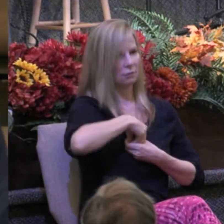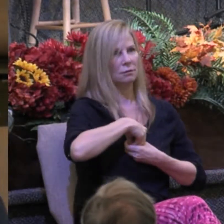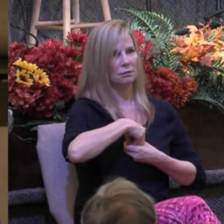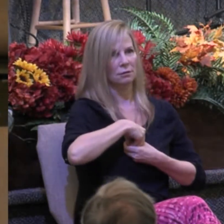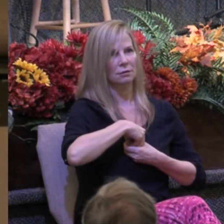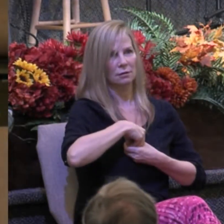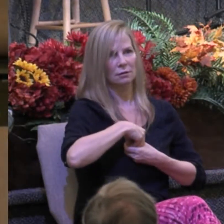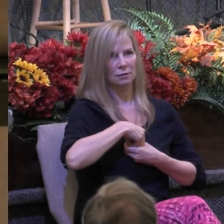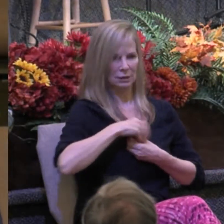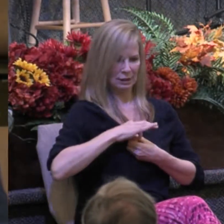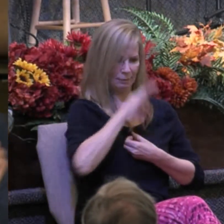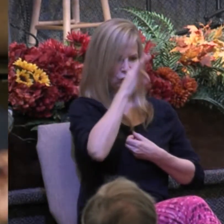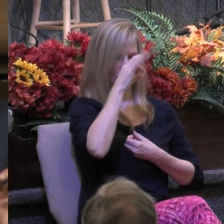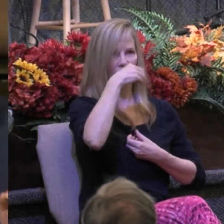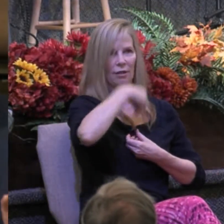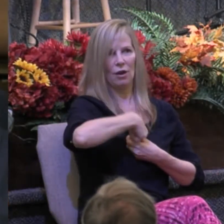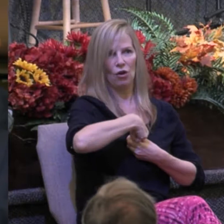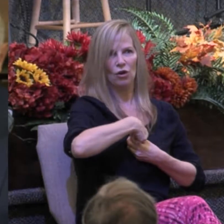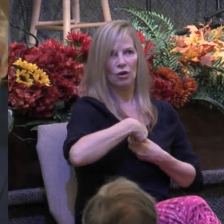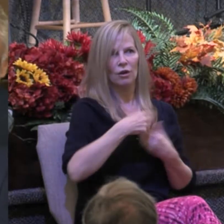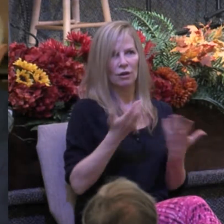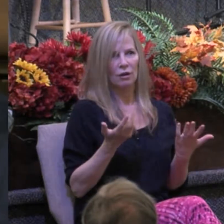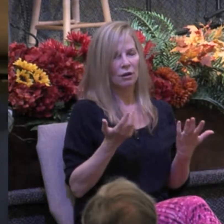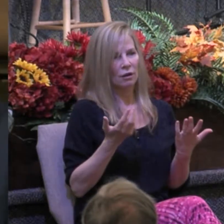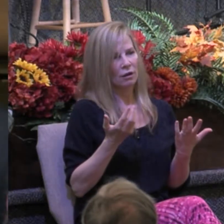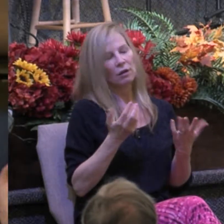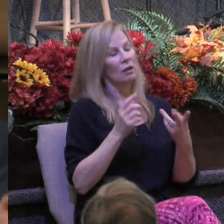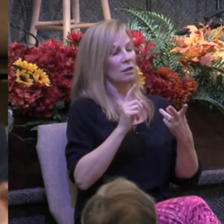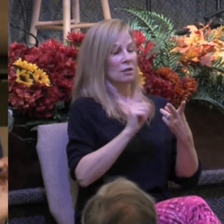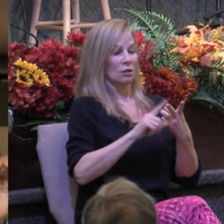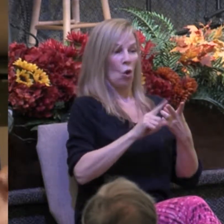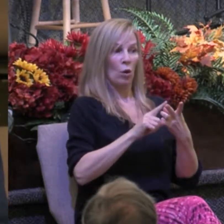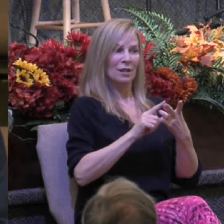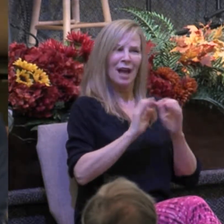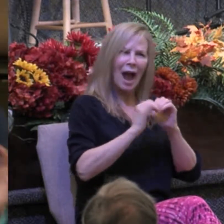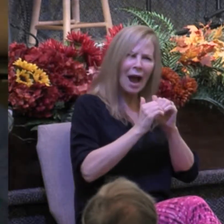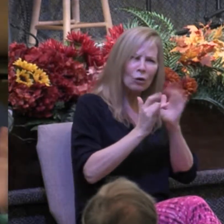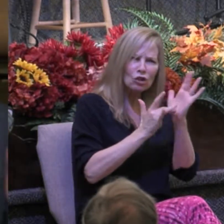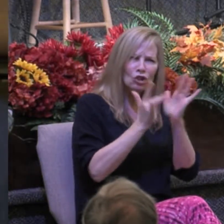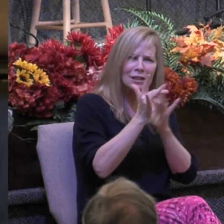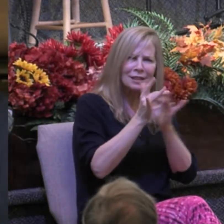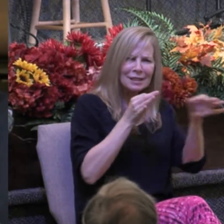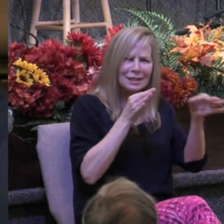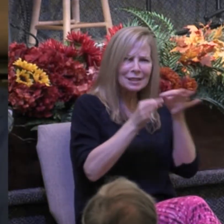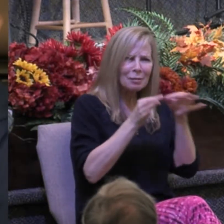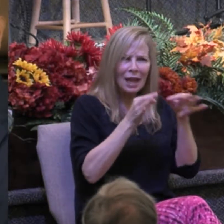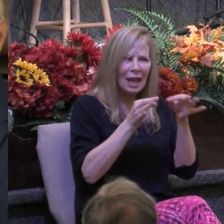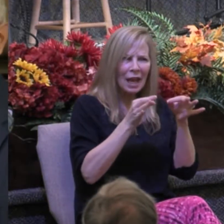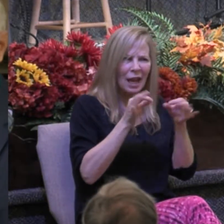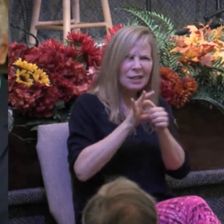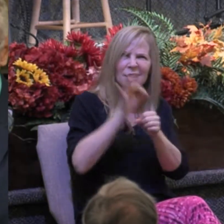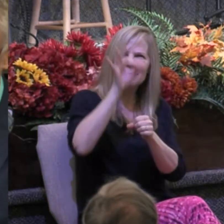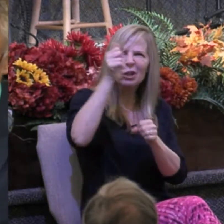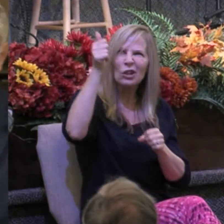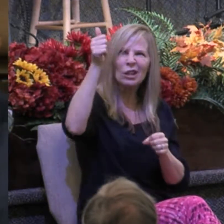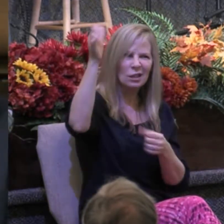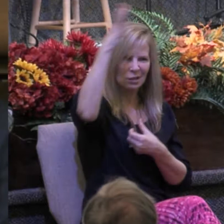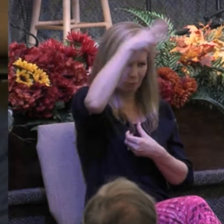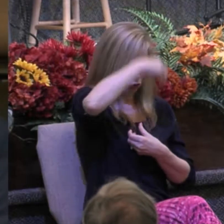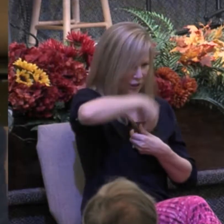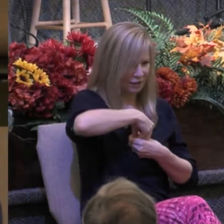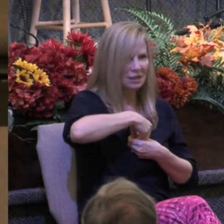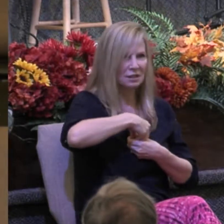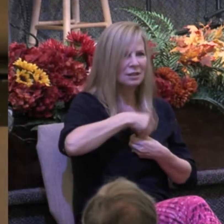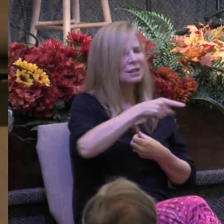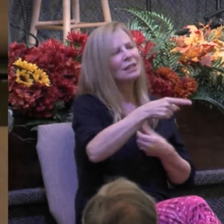form. Secondly, I want you to notice exactly how Jesus worded the presence of the Holy Spirit. Notice